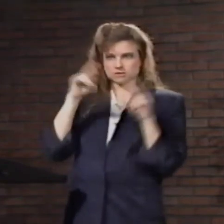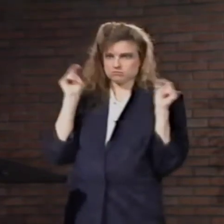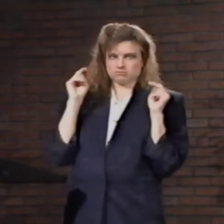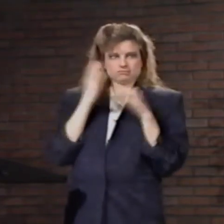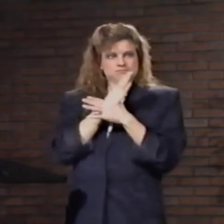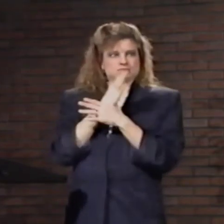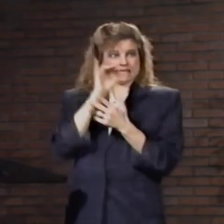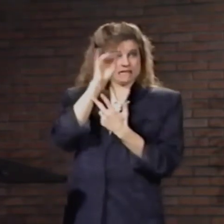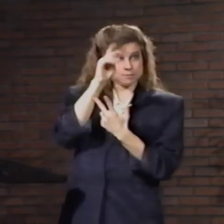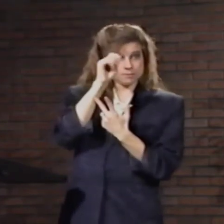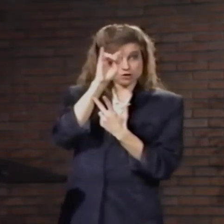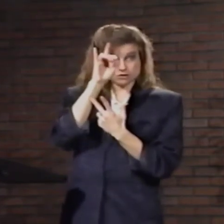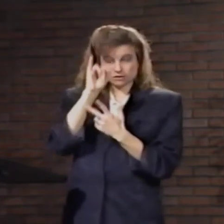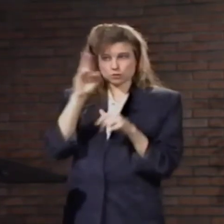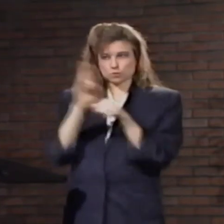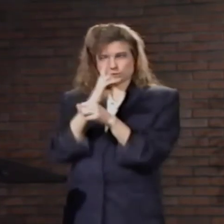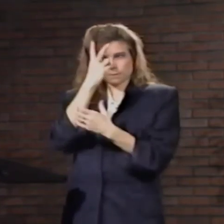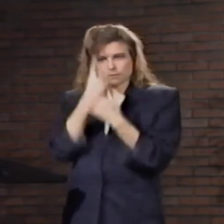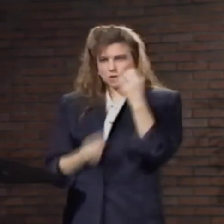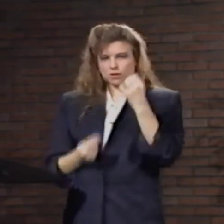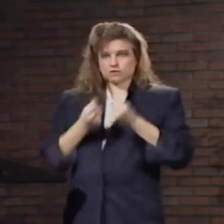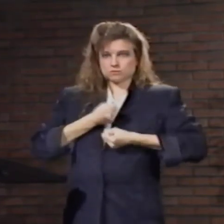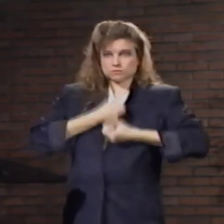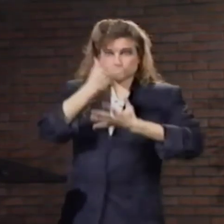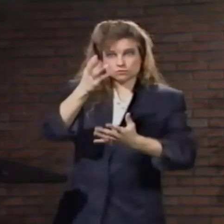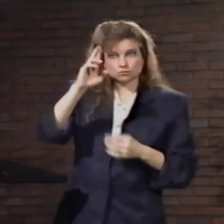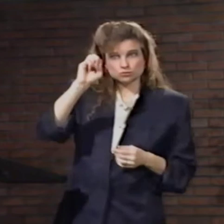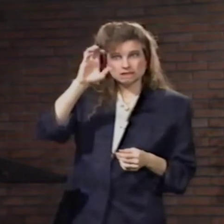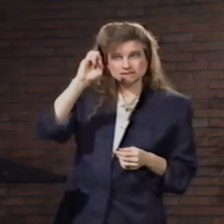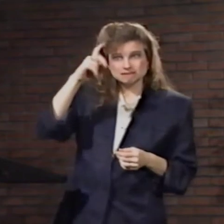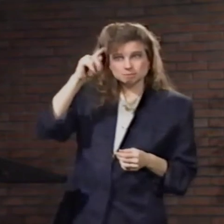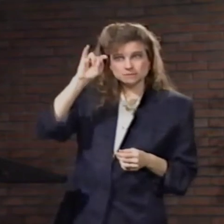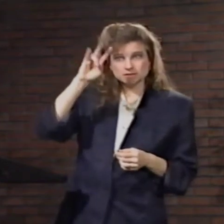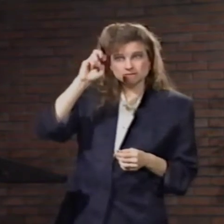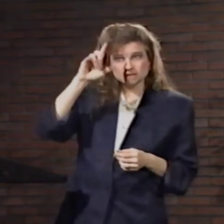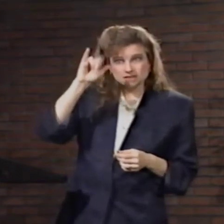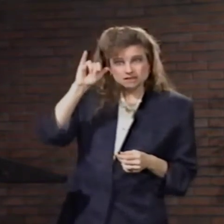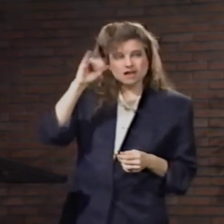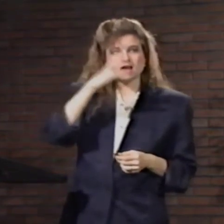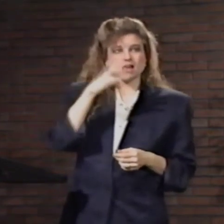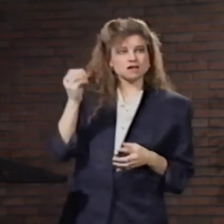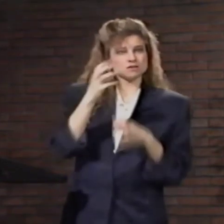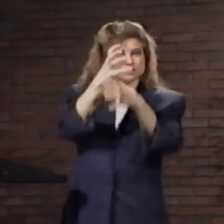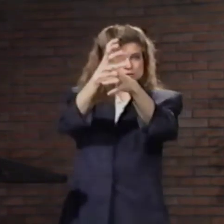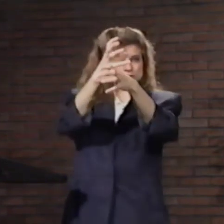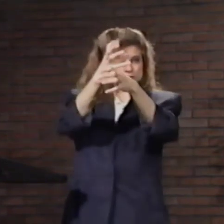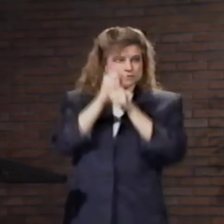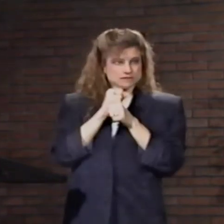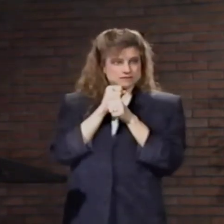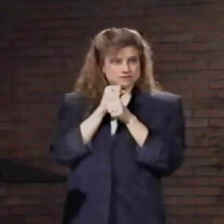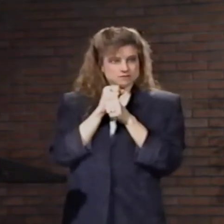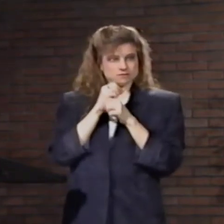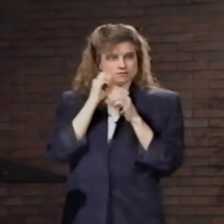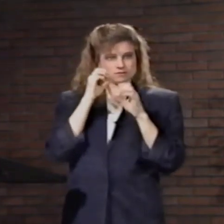impartially, meaning staying neutral, both expressively and